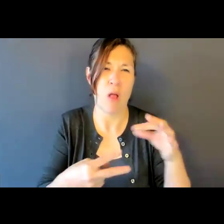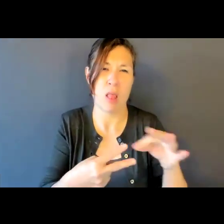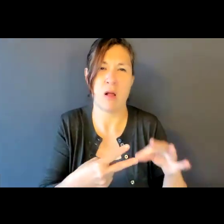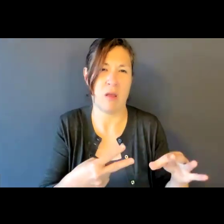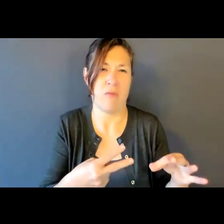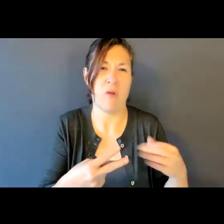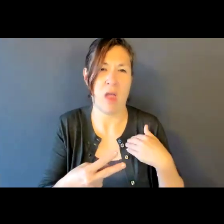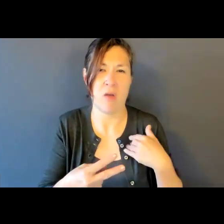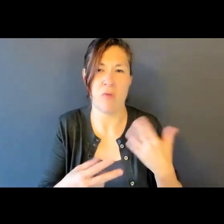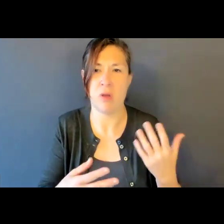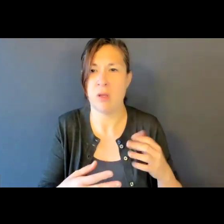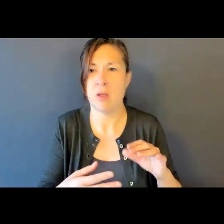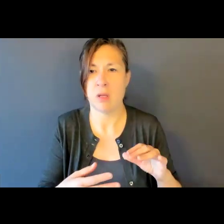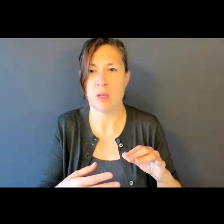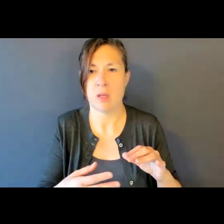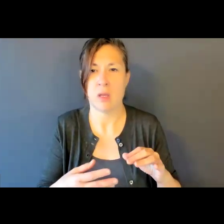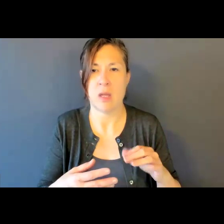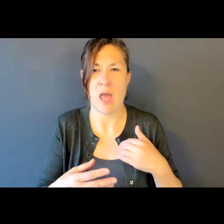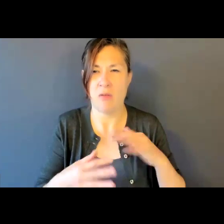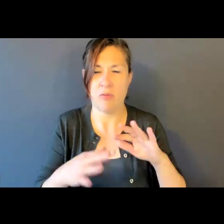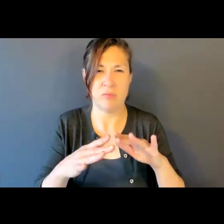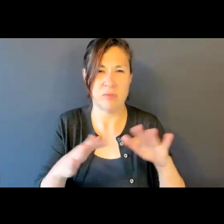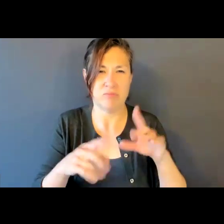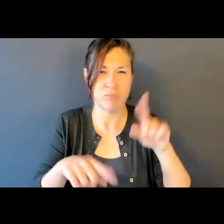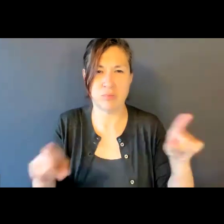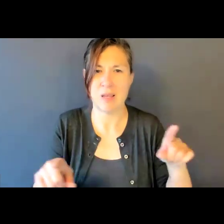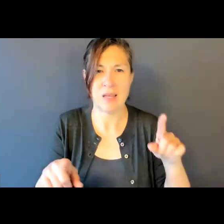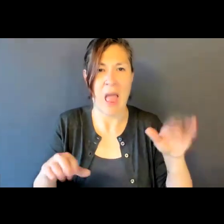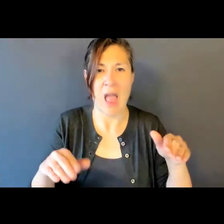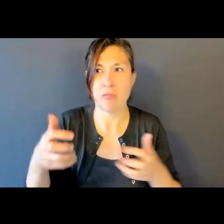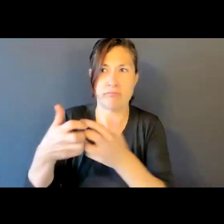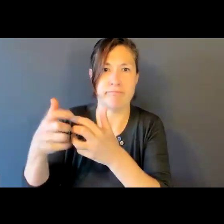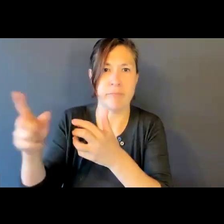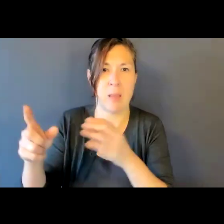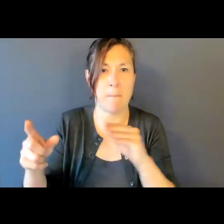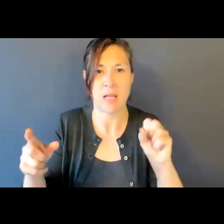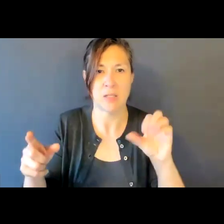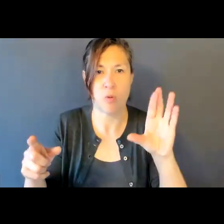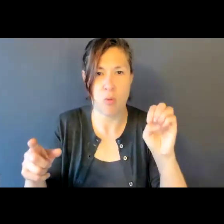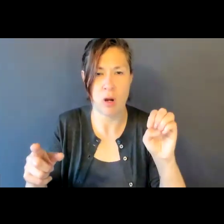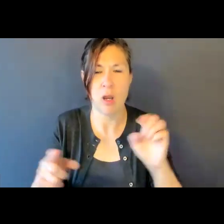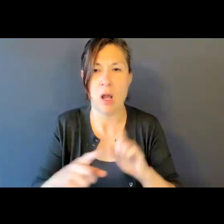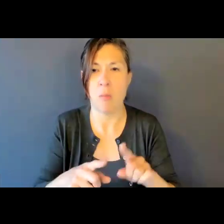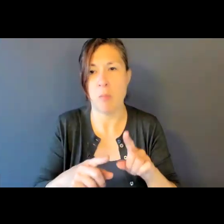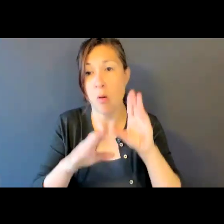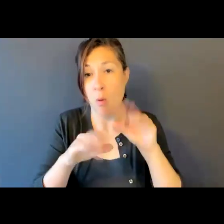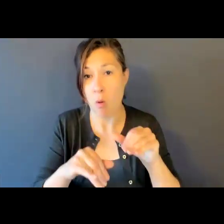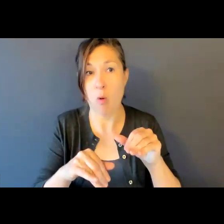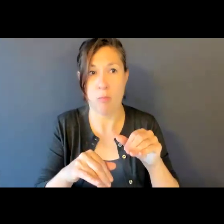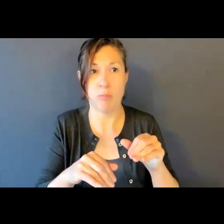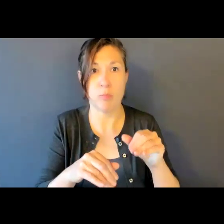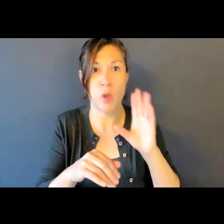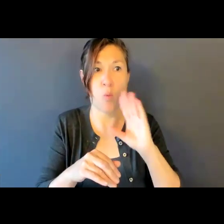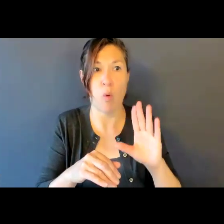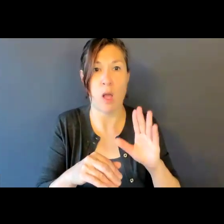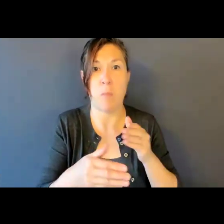is not exactly aligned with MassCore yet, but we're moving toward in most of our schools. So on the right side of the slide, you see what are